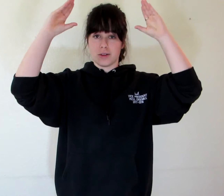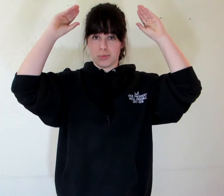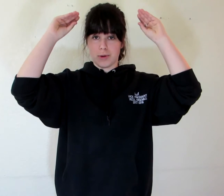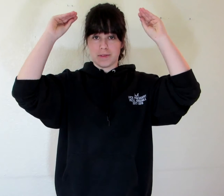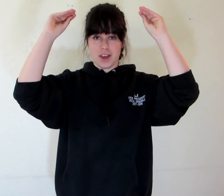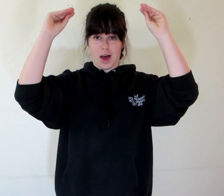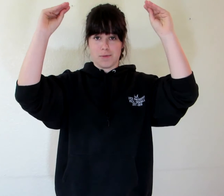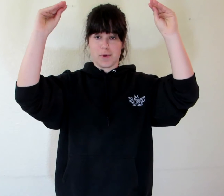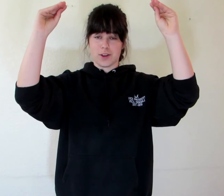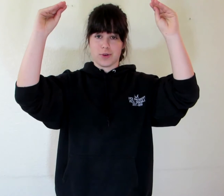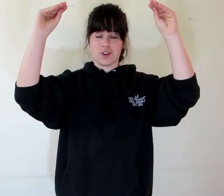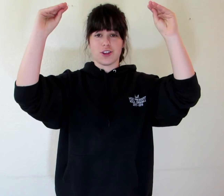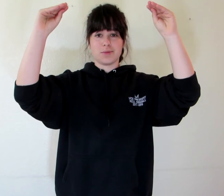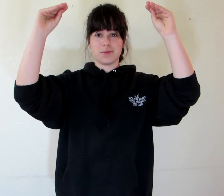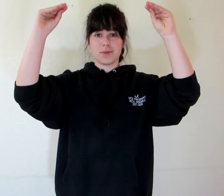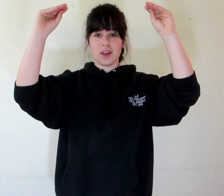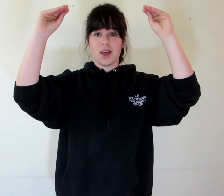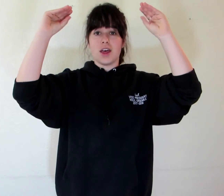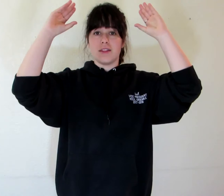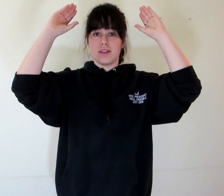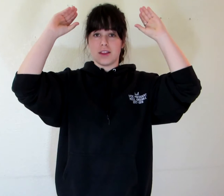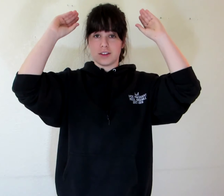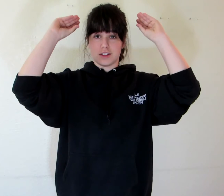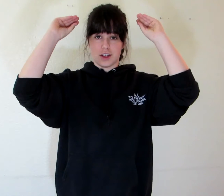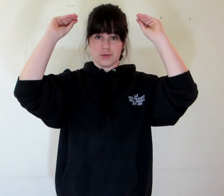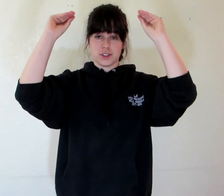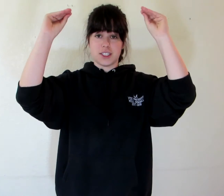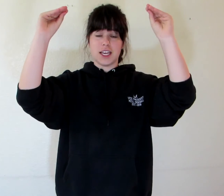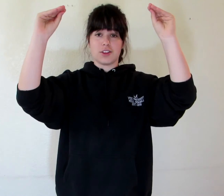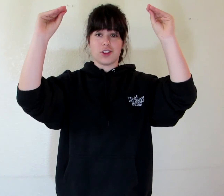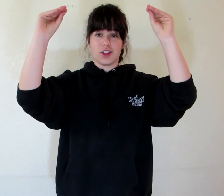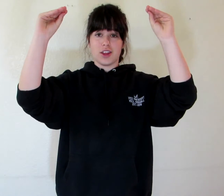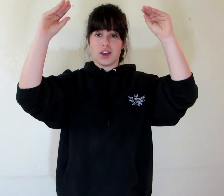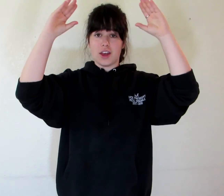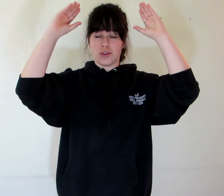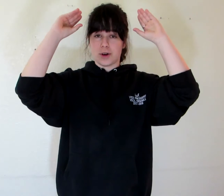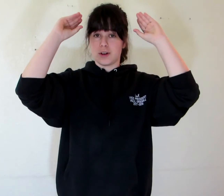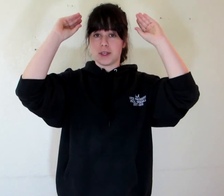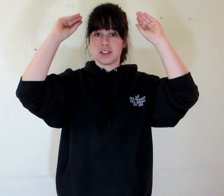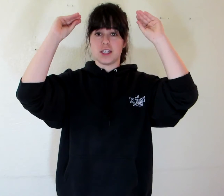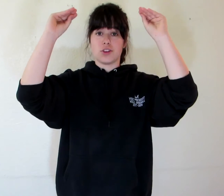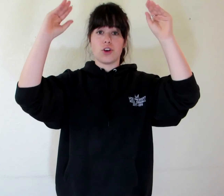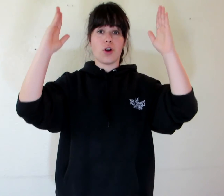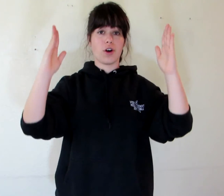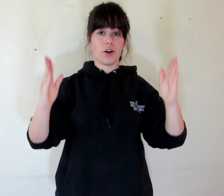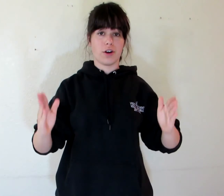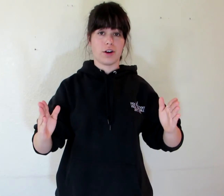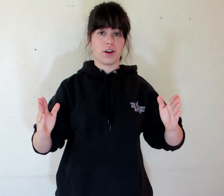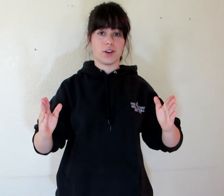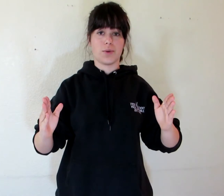brim of a cap from graduation. This is a sign for teach. If you wanted to be teacher, you add